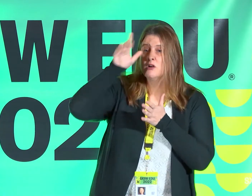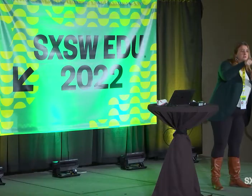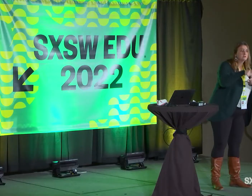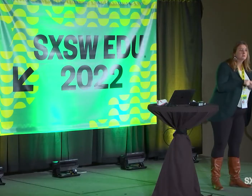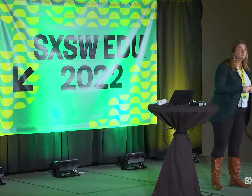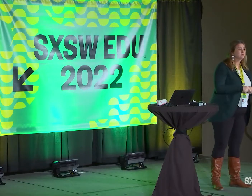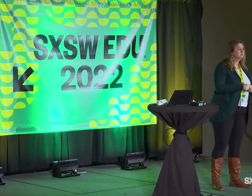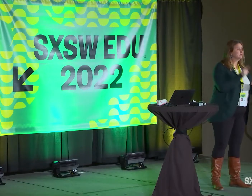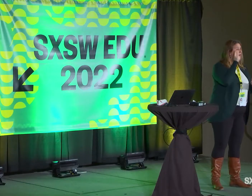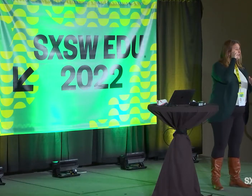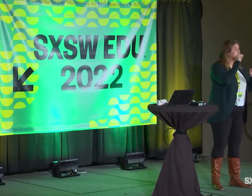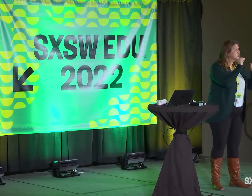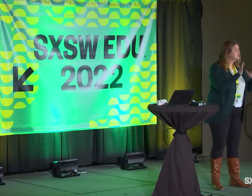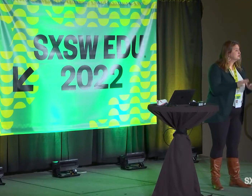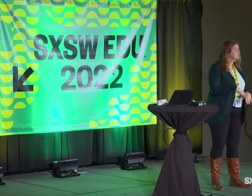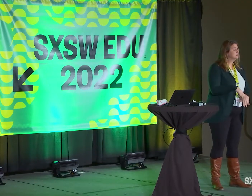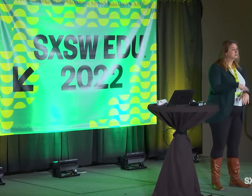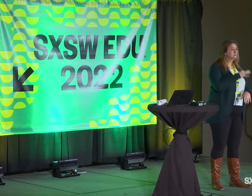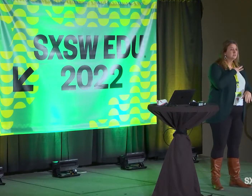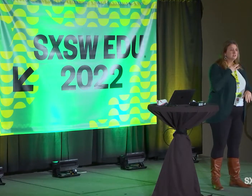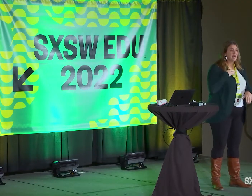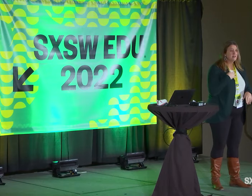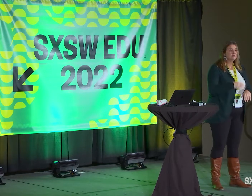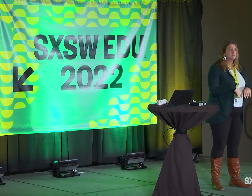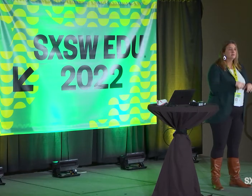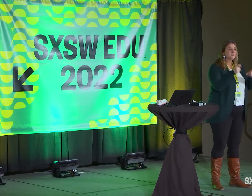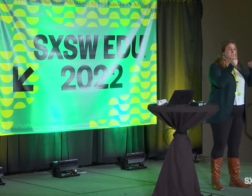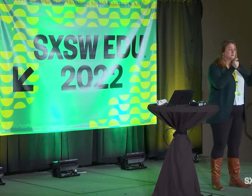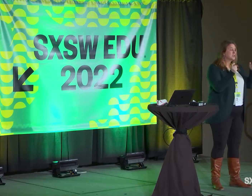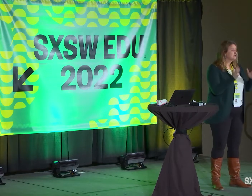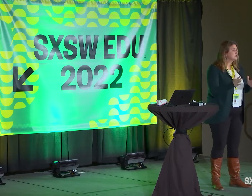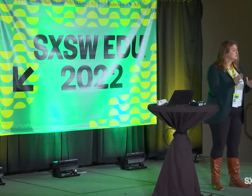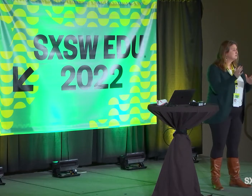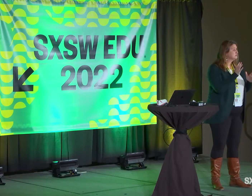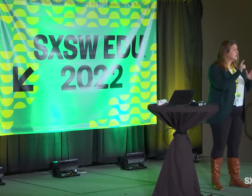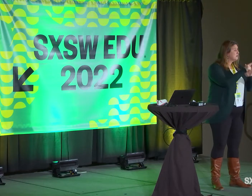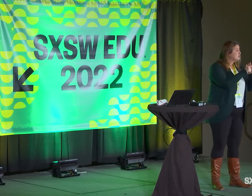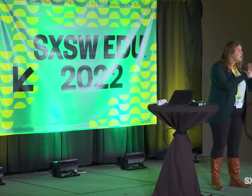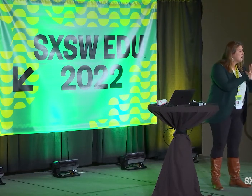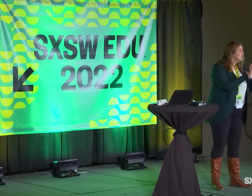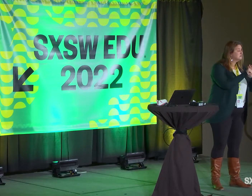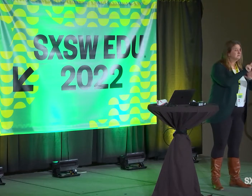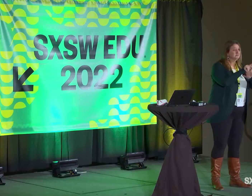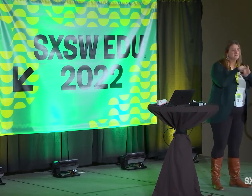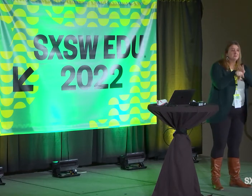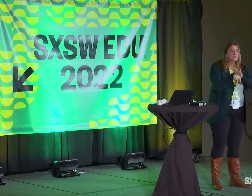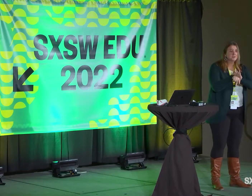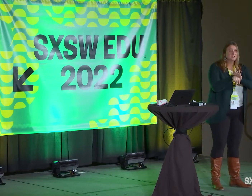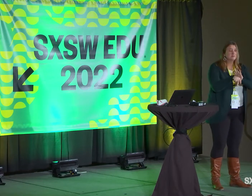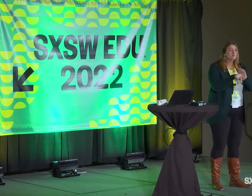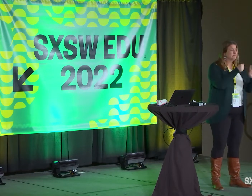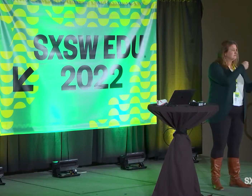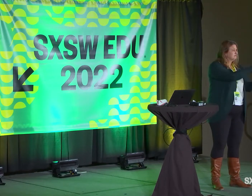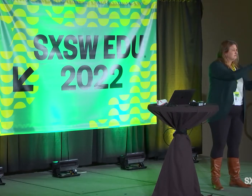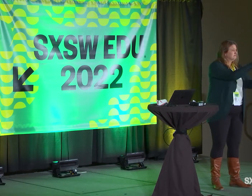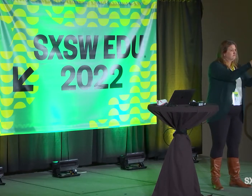students, for parents, for teachers, staff, faculty, administration. There are laws and policies put in place